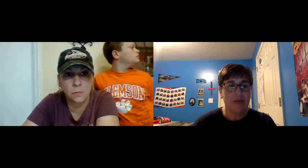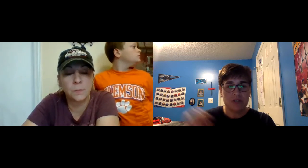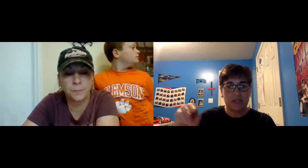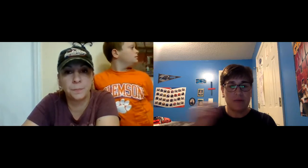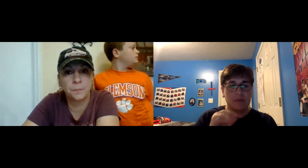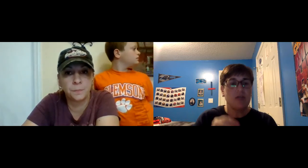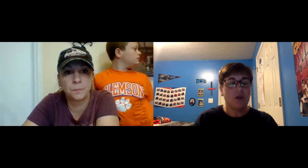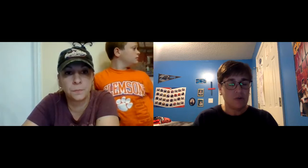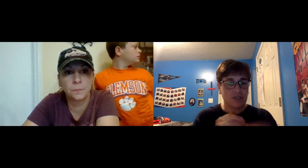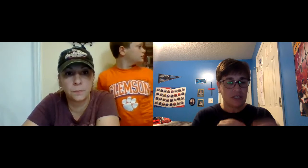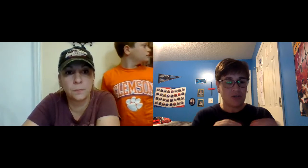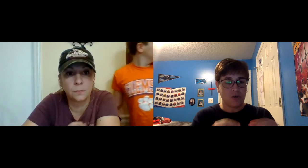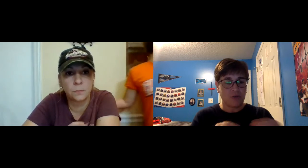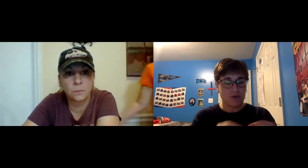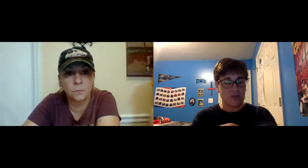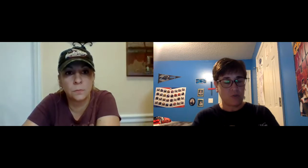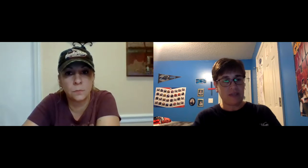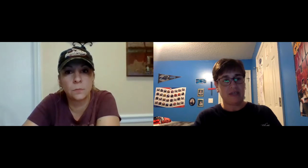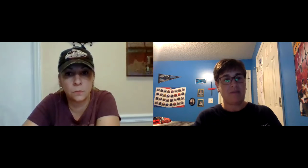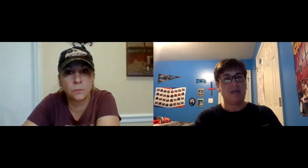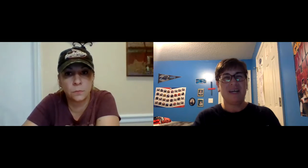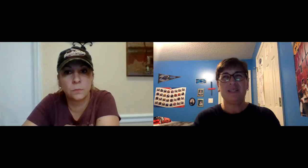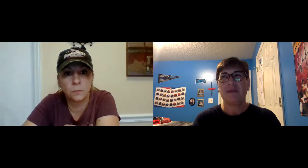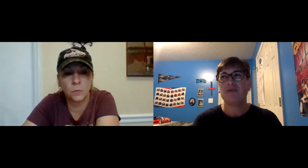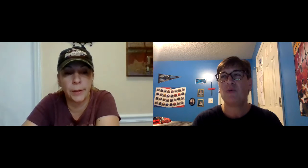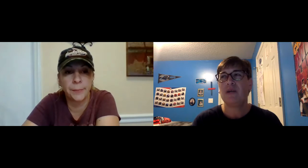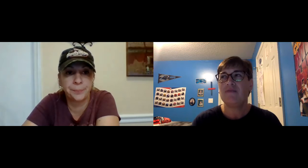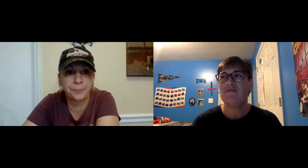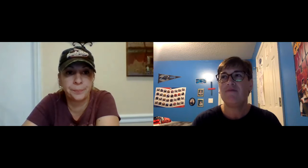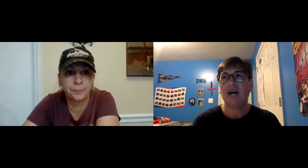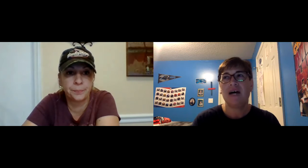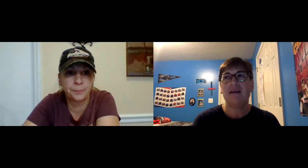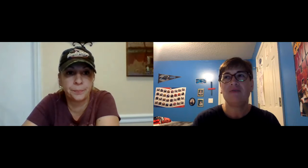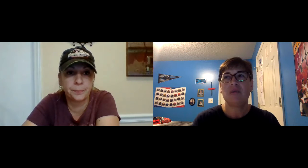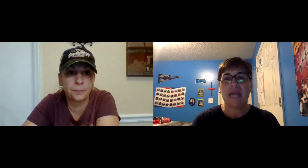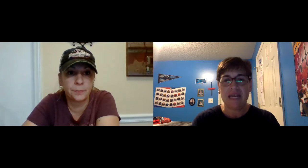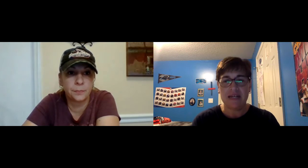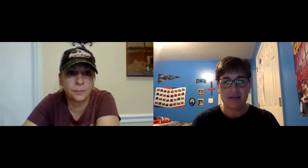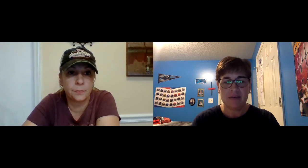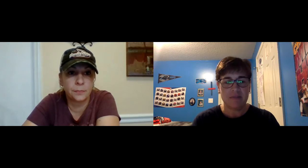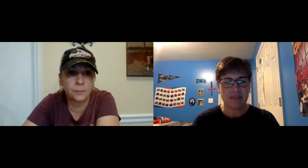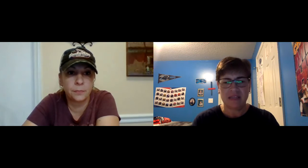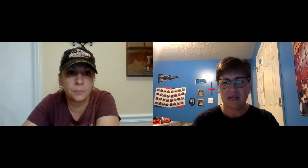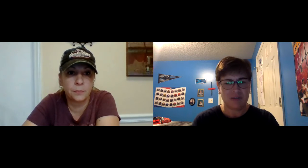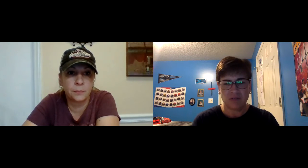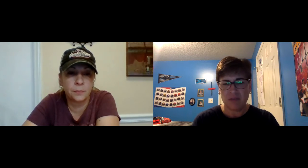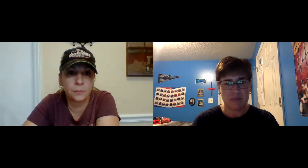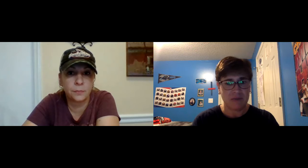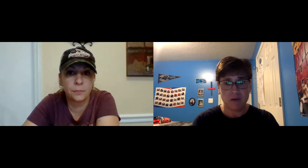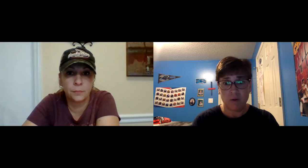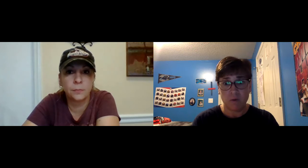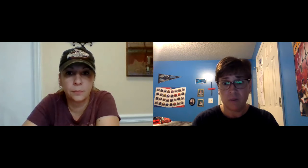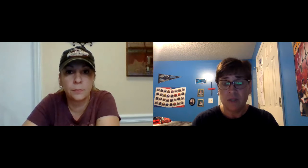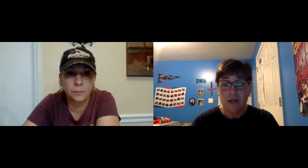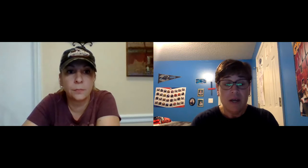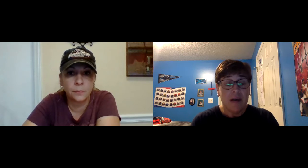and he would just get, it was just the interpreter was with him. He's about 25, 28 now, something like that. Gosh, that really makes me